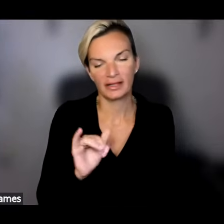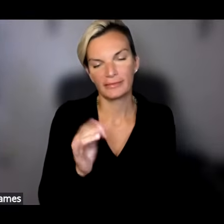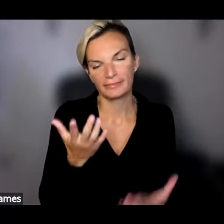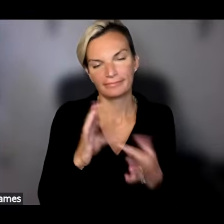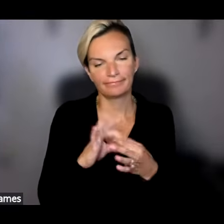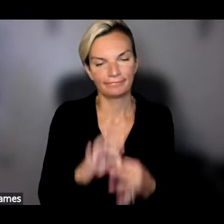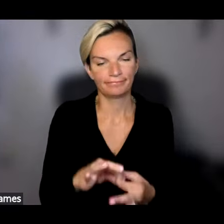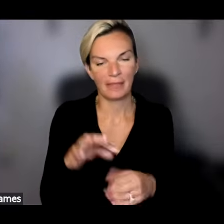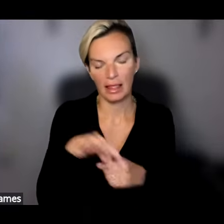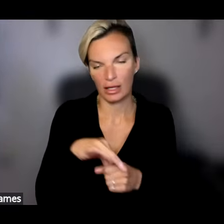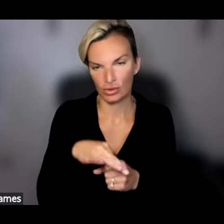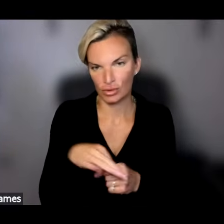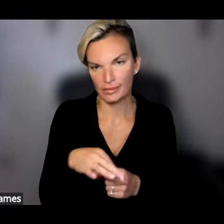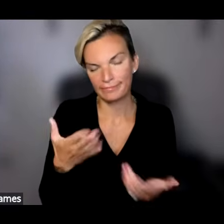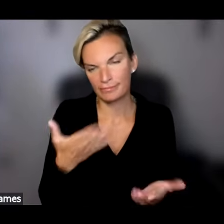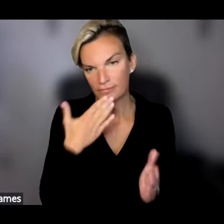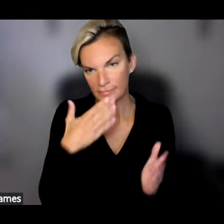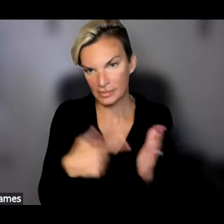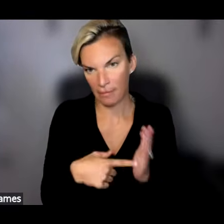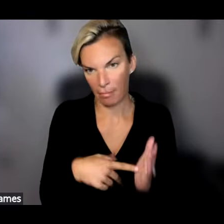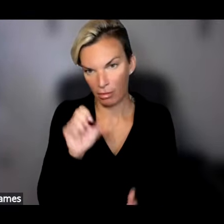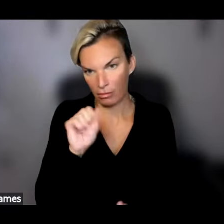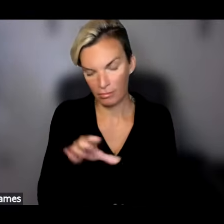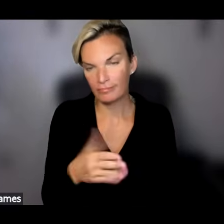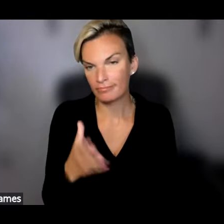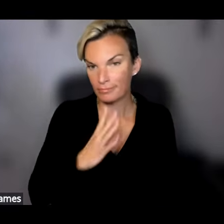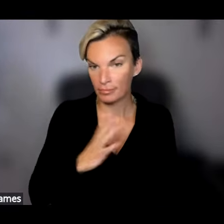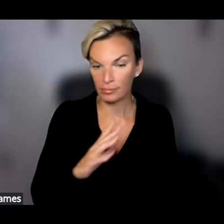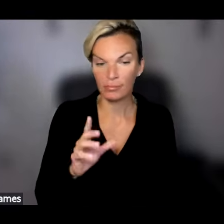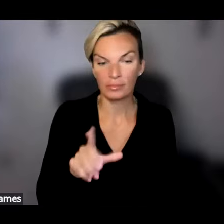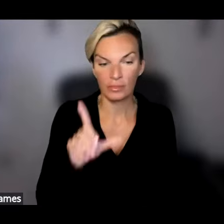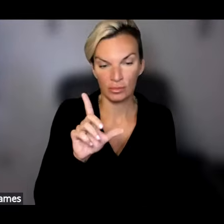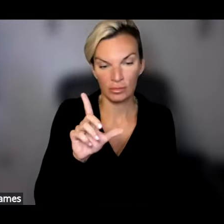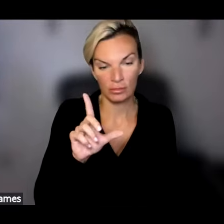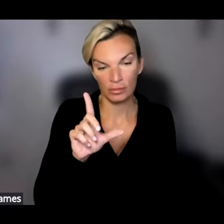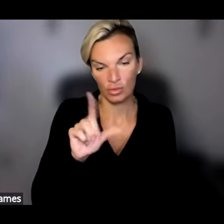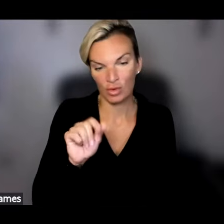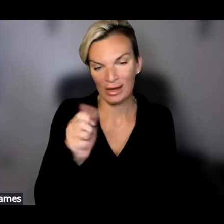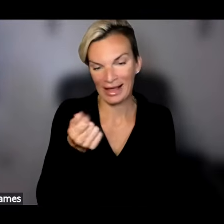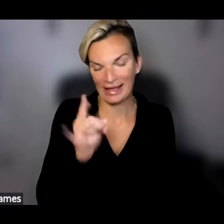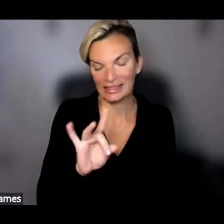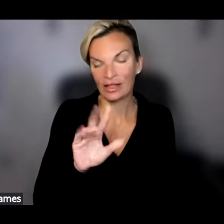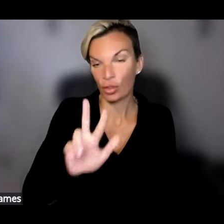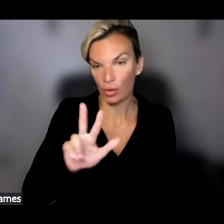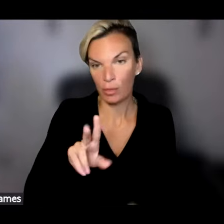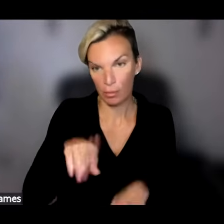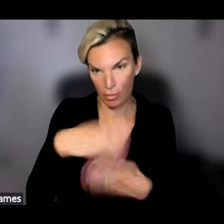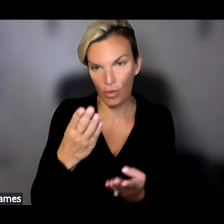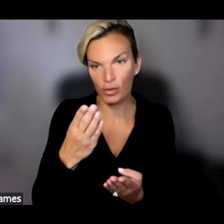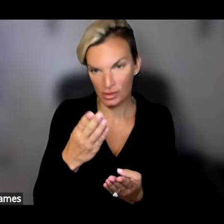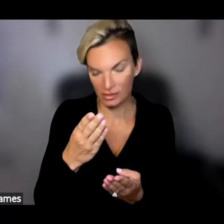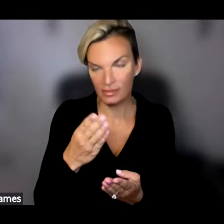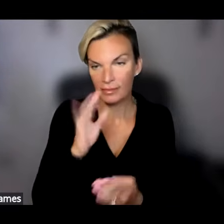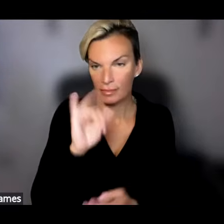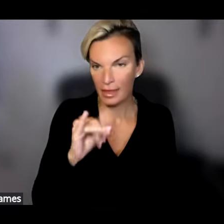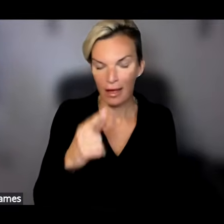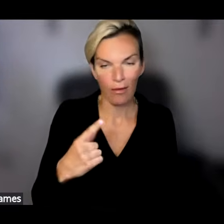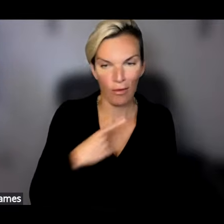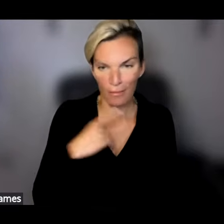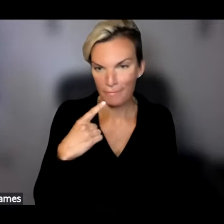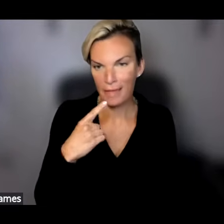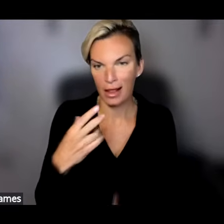look at the 2018 3 proposal, which was like automatic registration, et